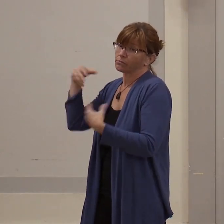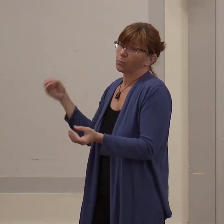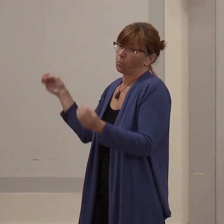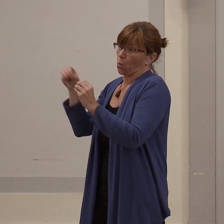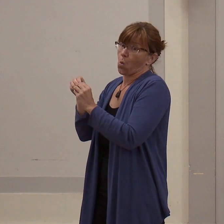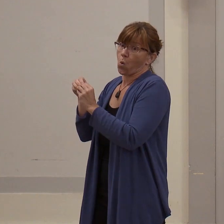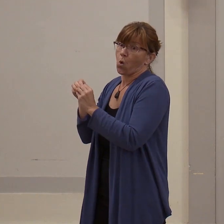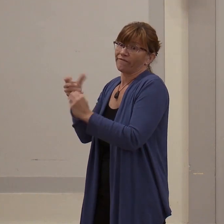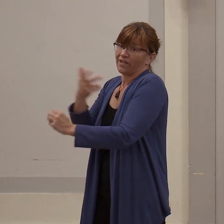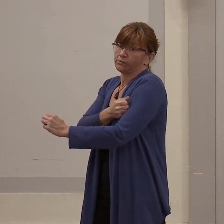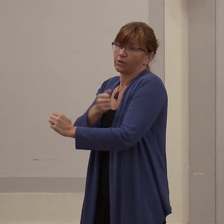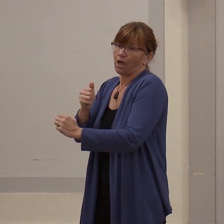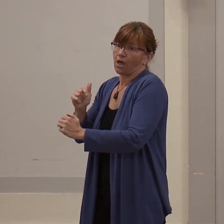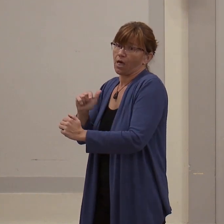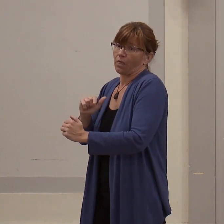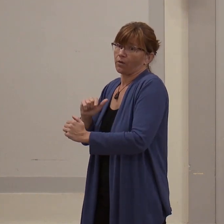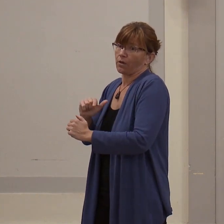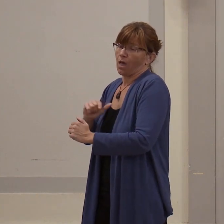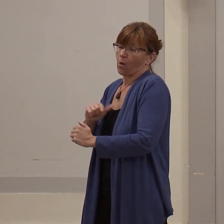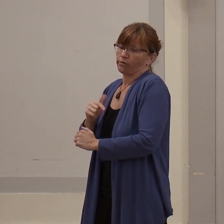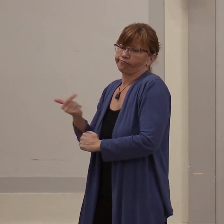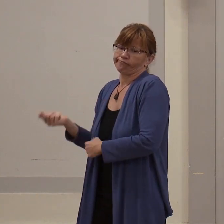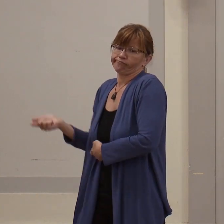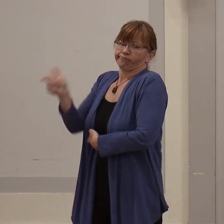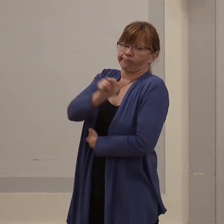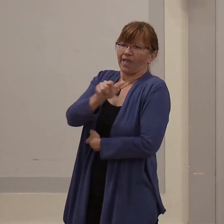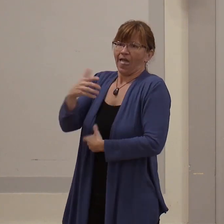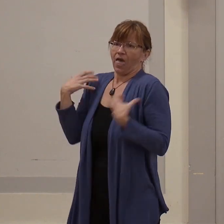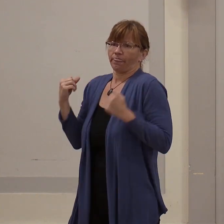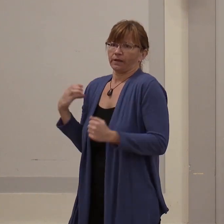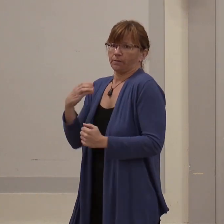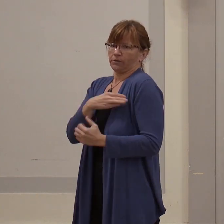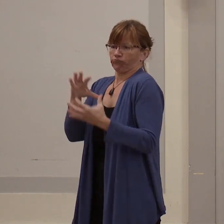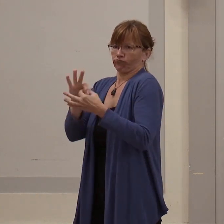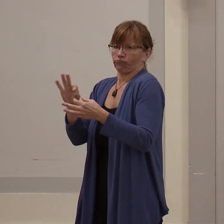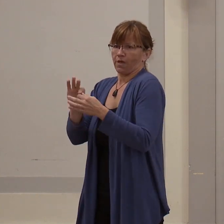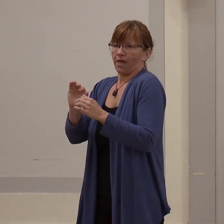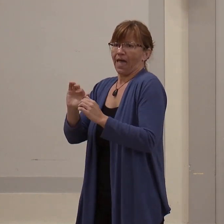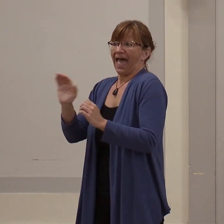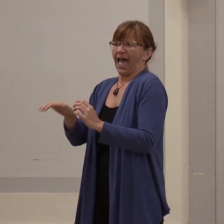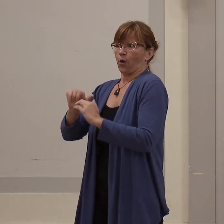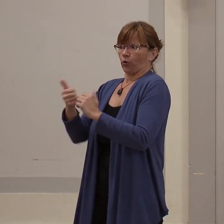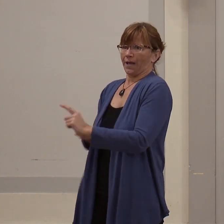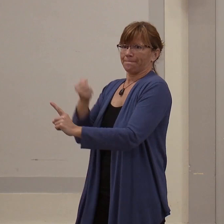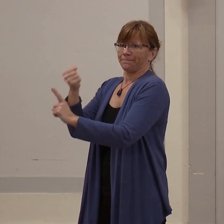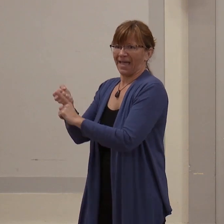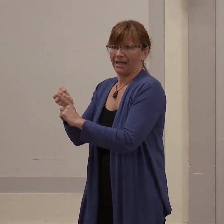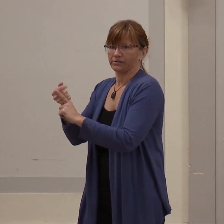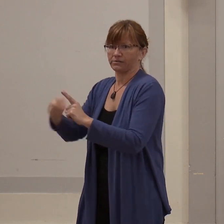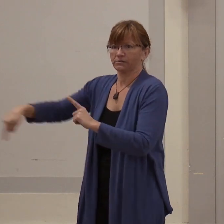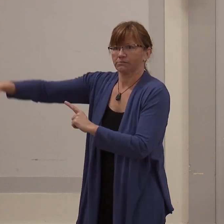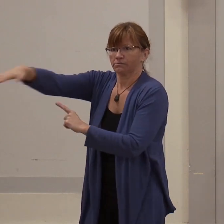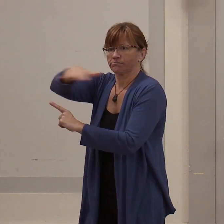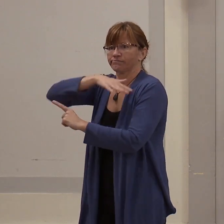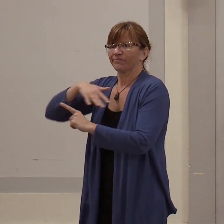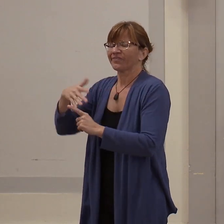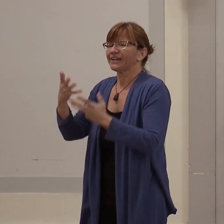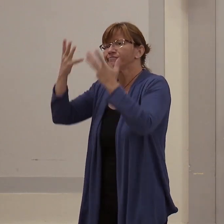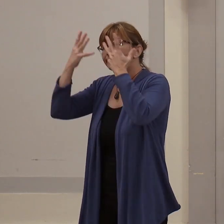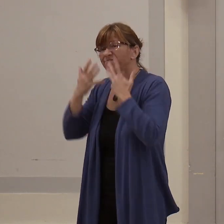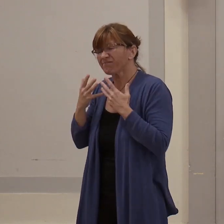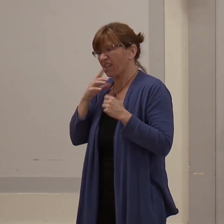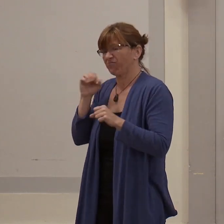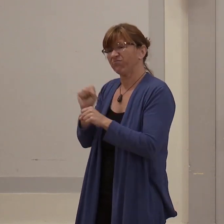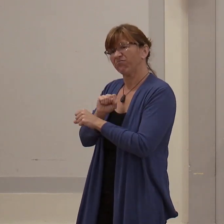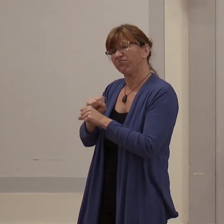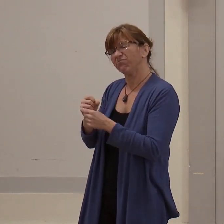about how it may or may not impact our operations, but it's just an unfortunate thing, and we have to continue to push through that. And as